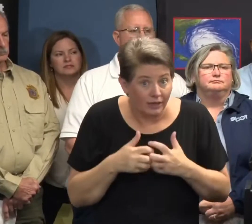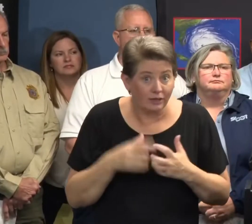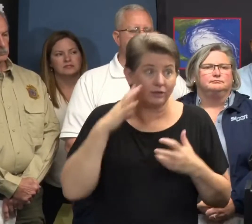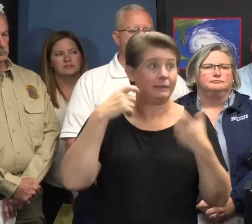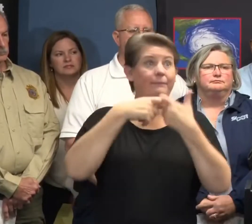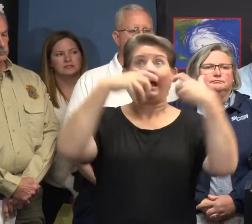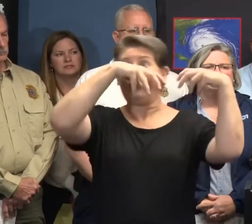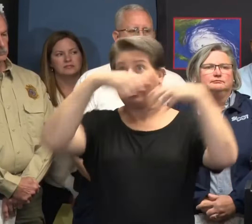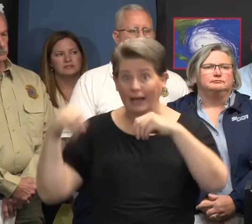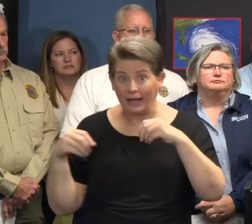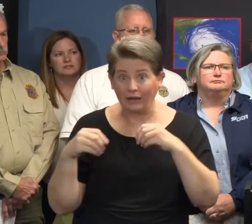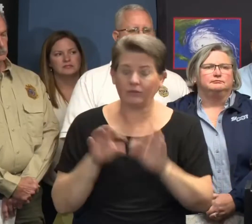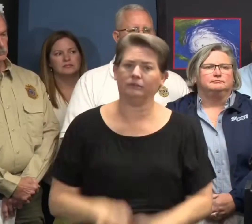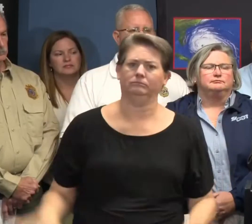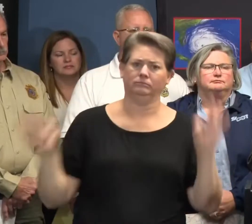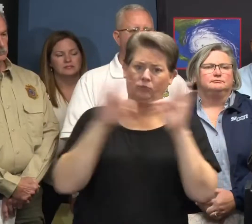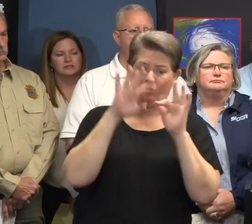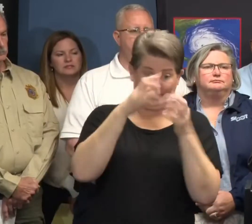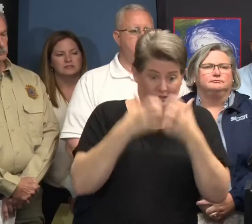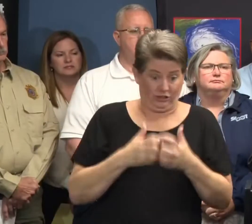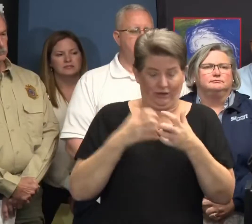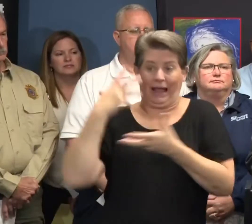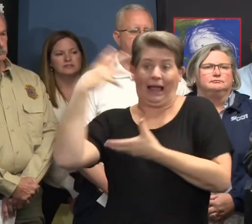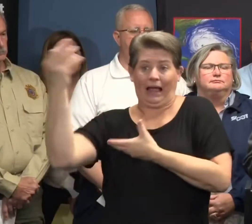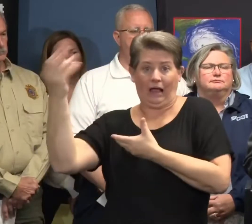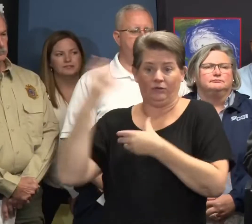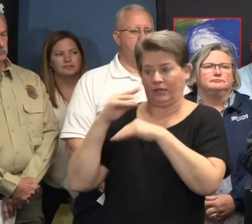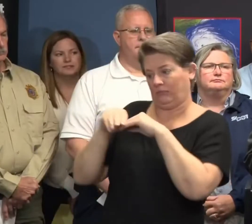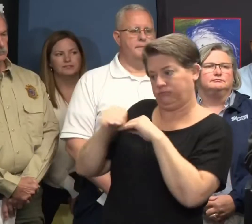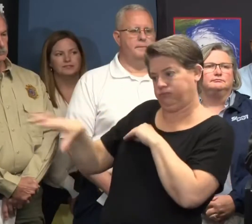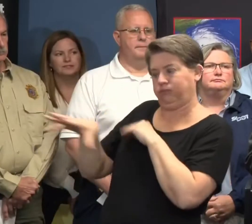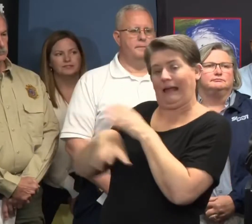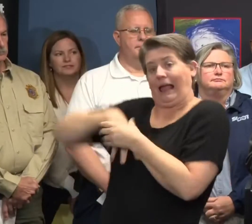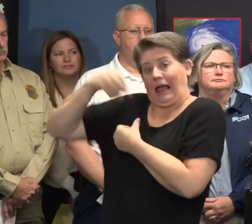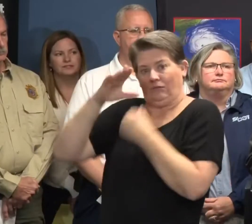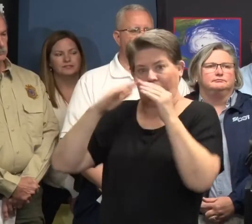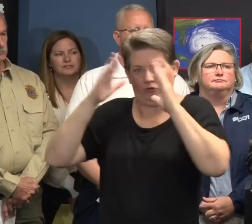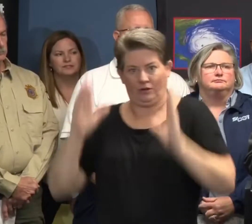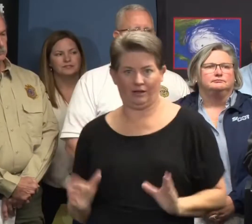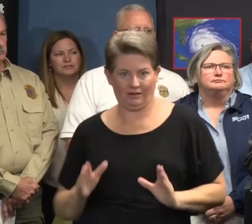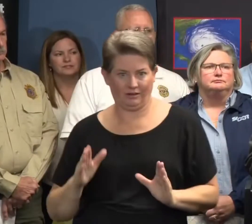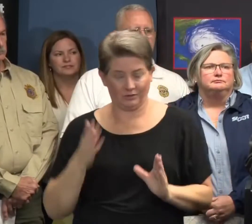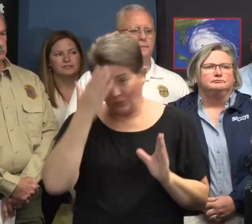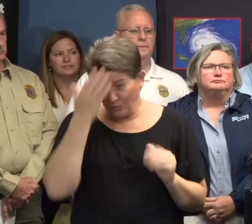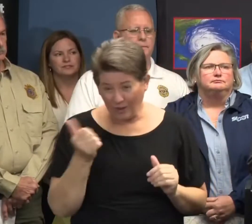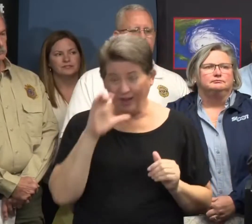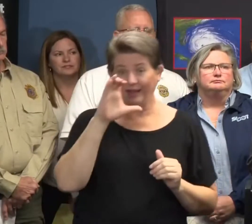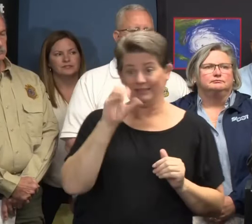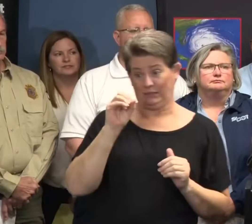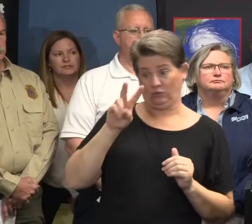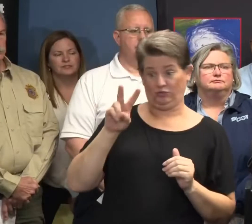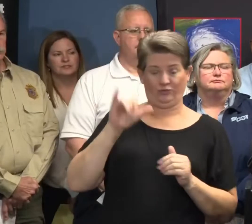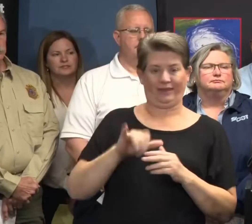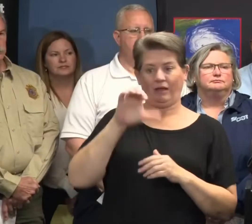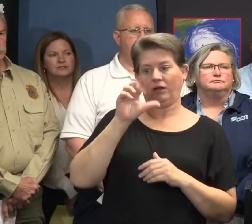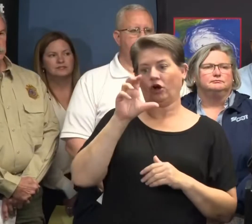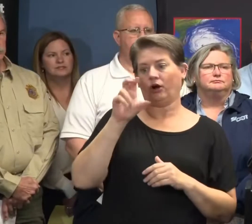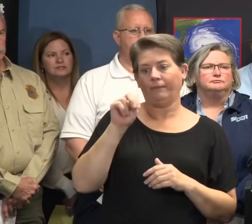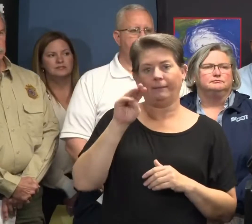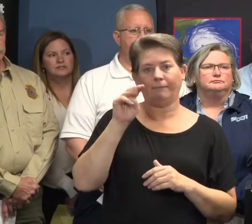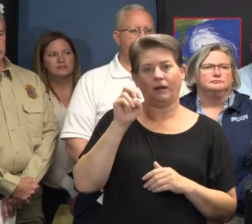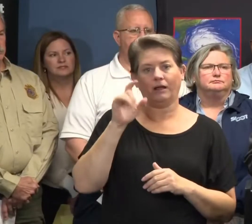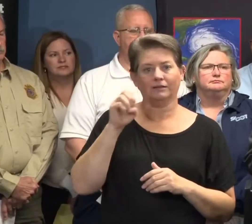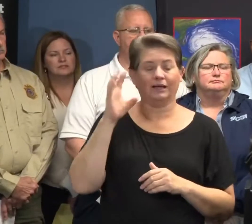is outside, vented outside, so you don't have carbon monoxide, which is colorless, odorless. You will never know it's there, but it will kill